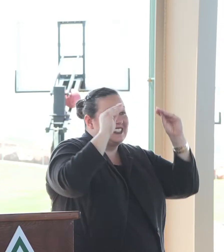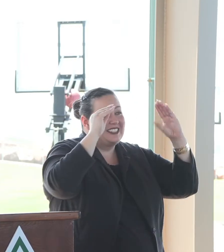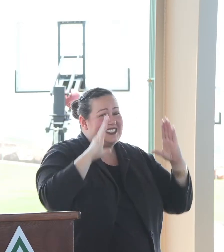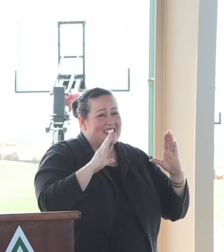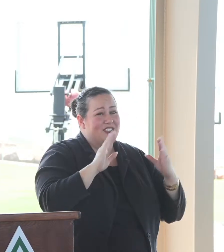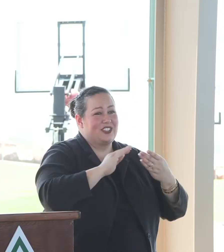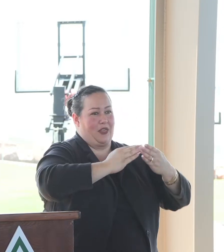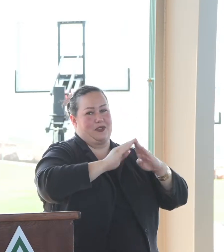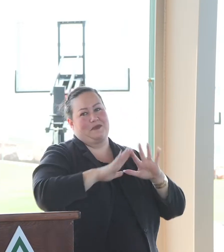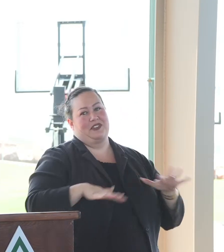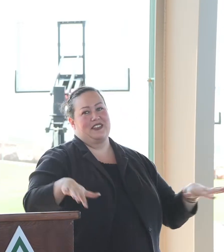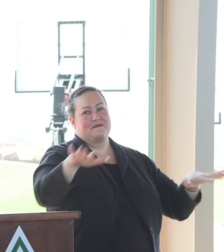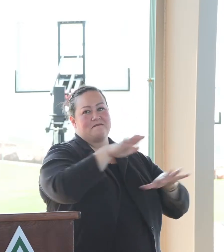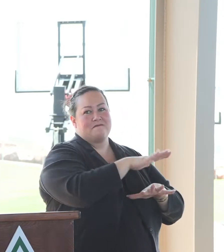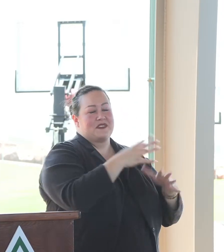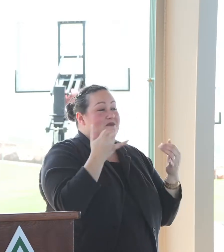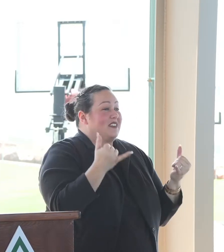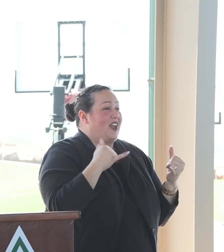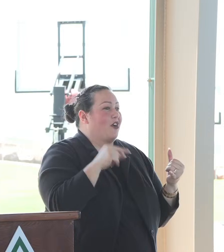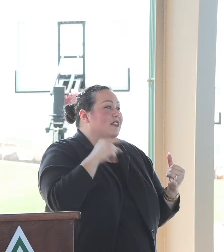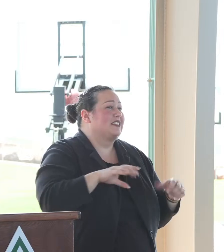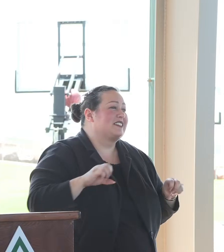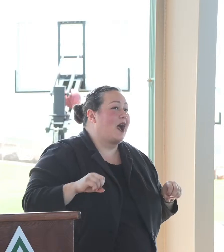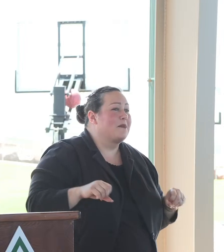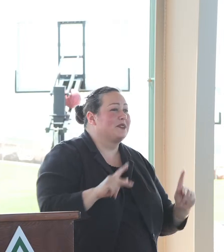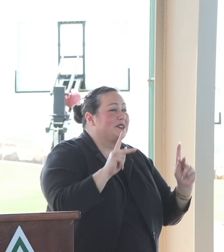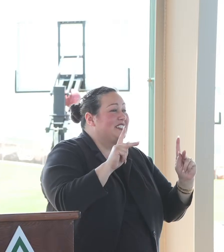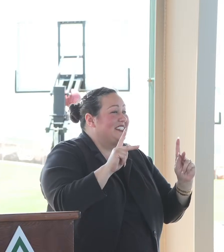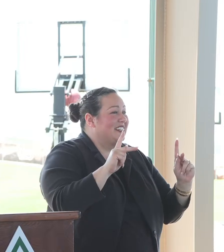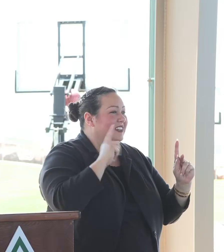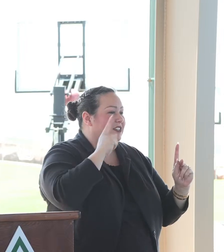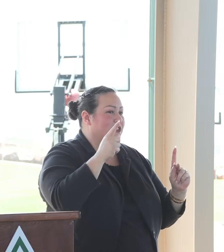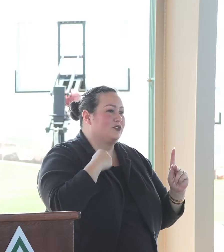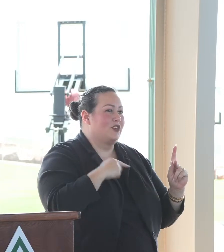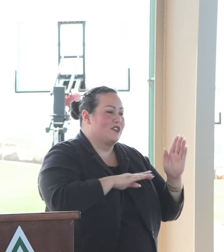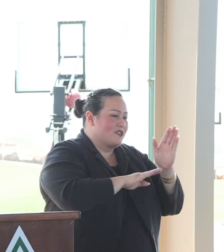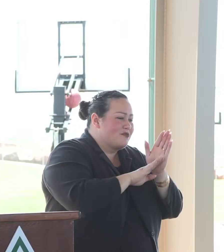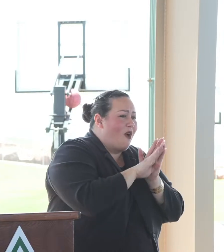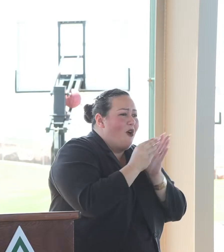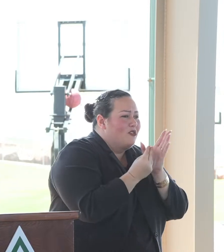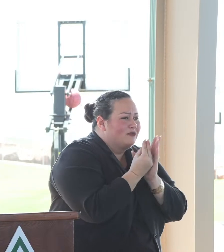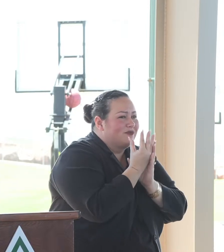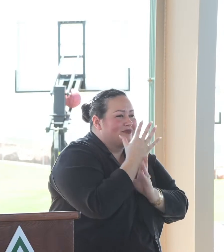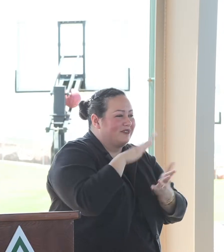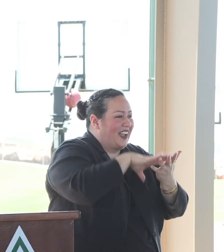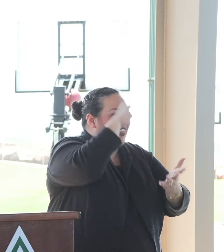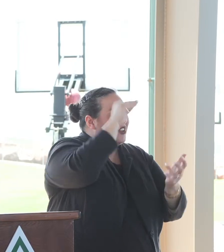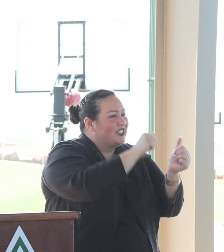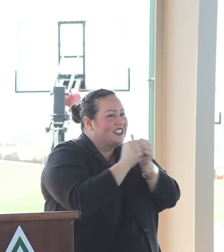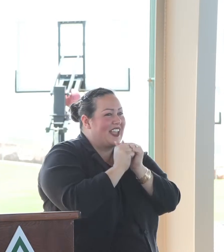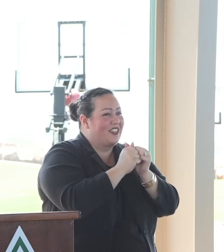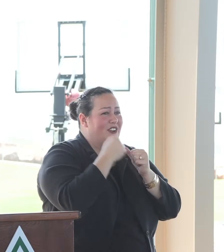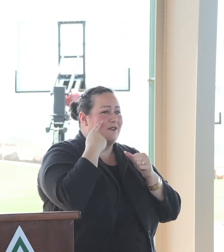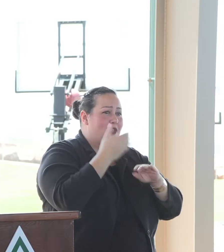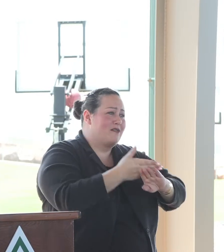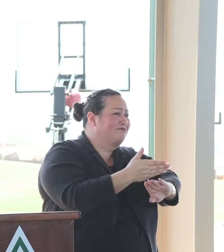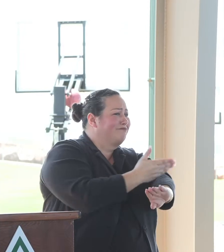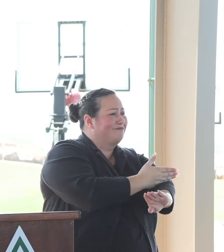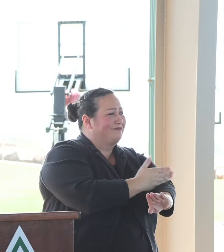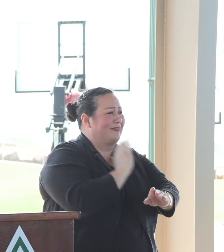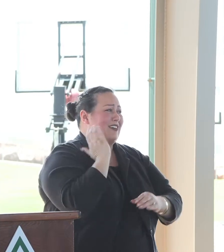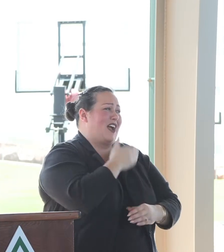community. Let's take this opportunity to grow and learn together for the betterment of our students. Thank